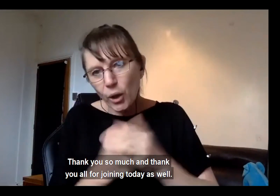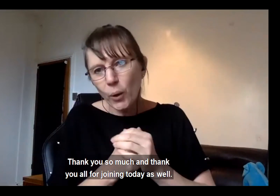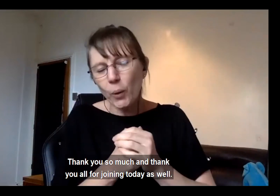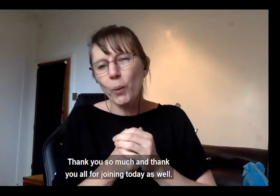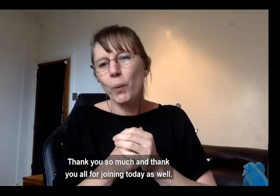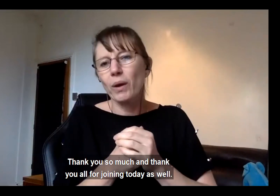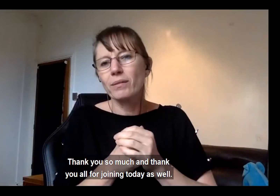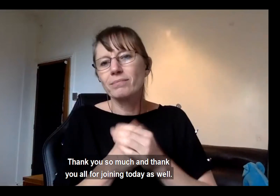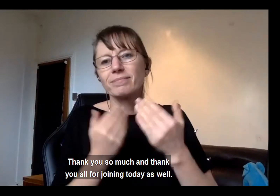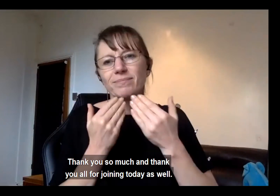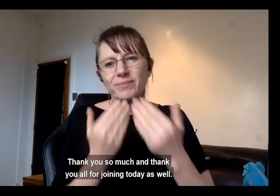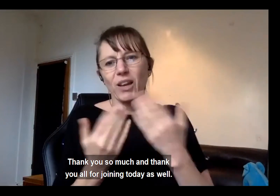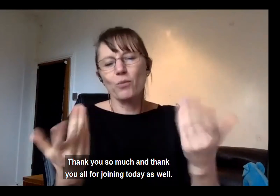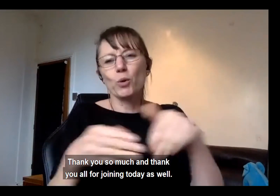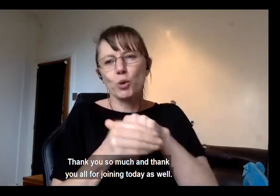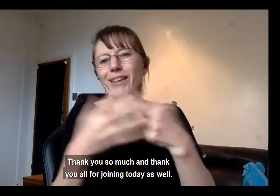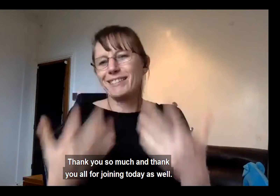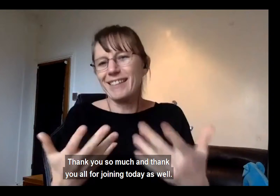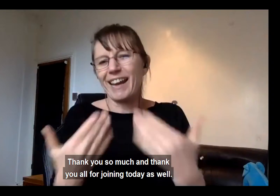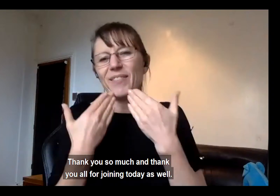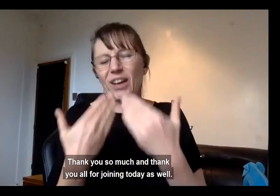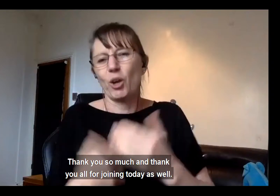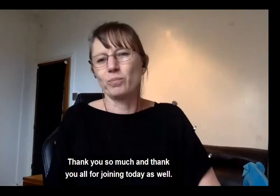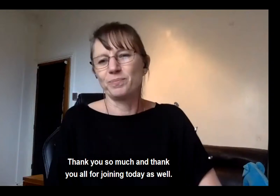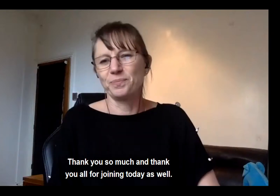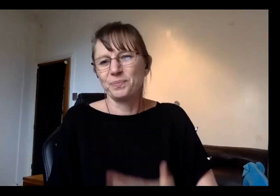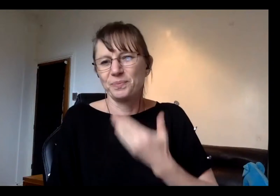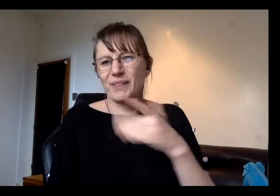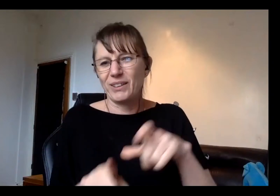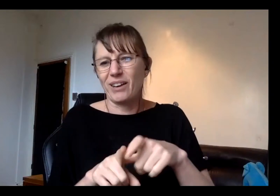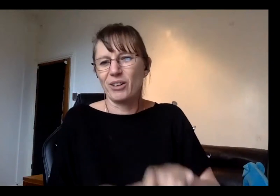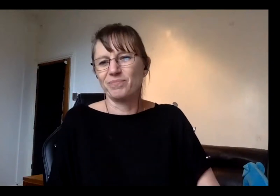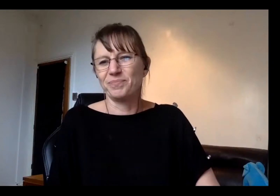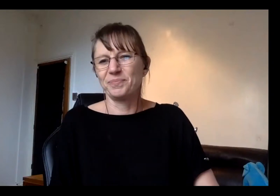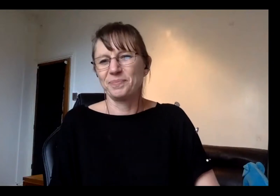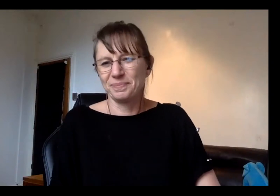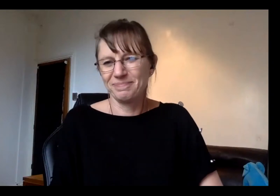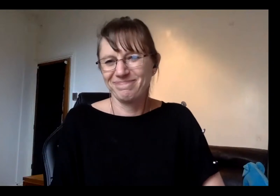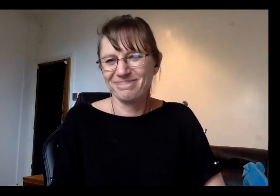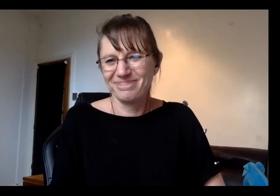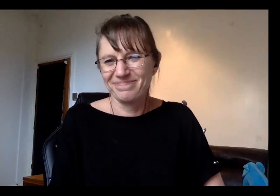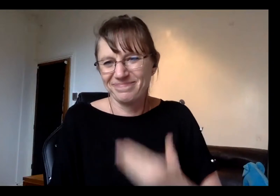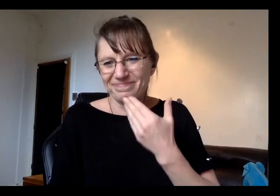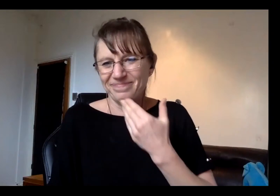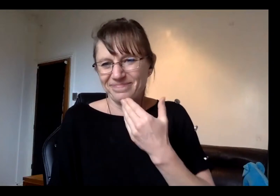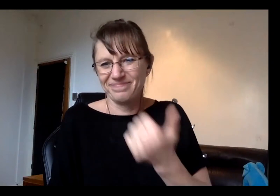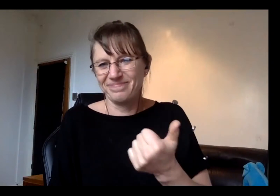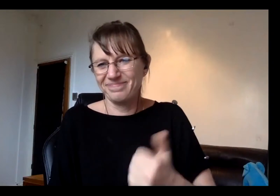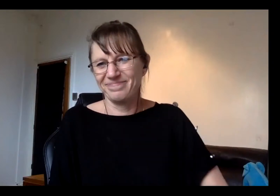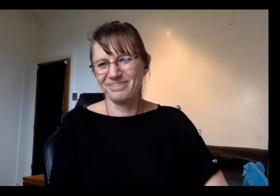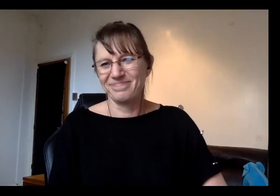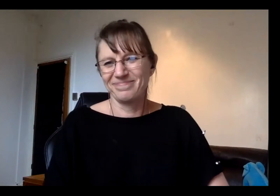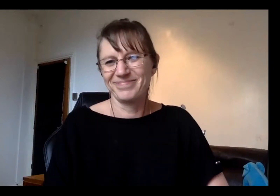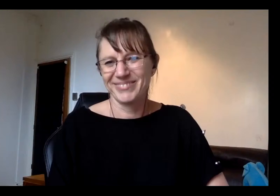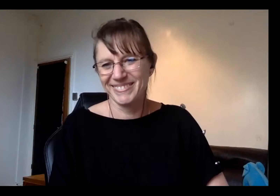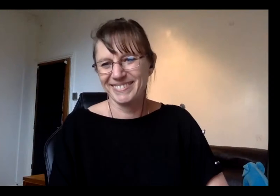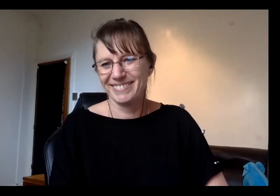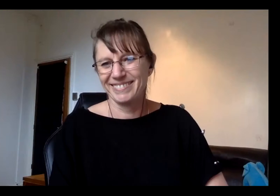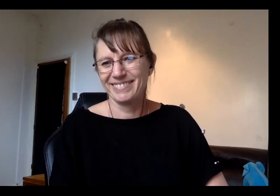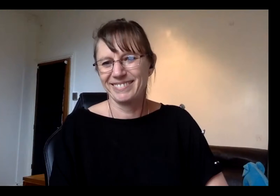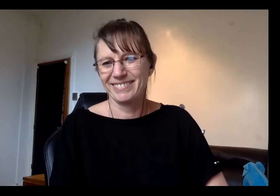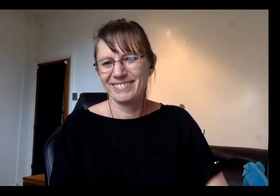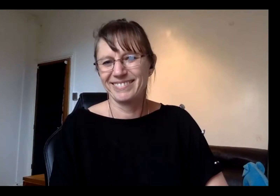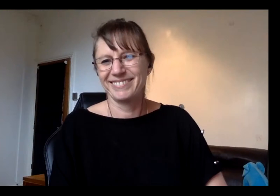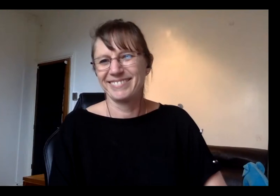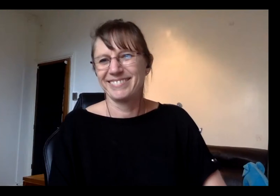Dichor, and thank you all for joining today as well. Thank you, Darryl. Thank you. Take care, everybody. Bye-bye.